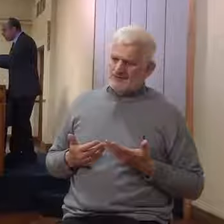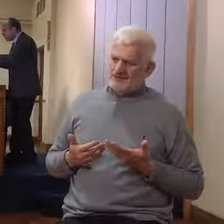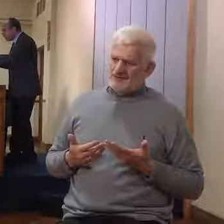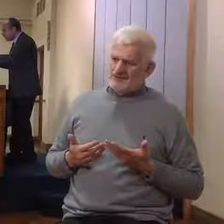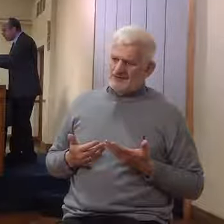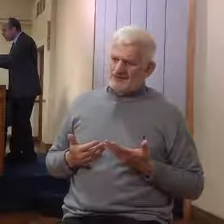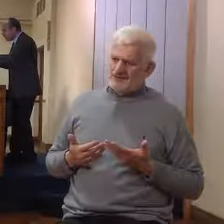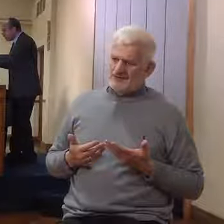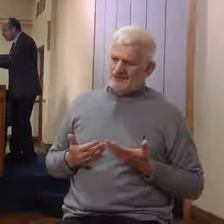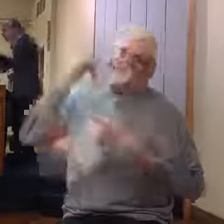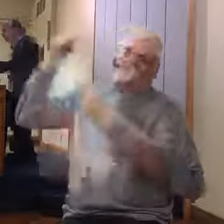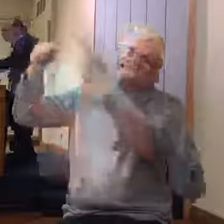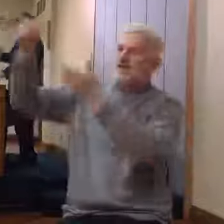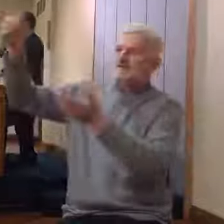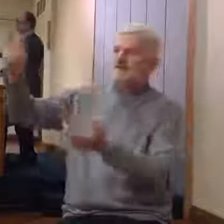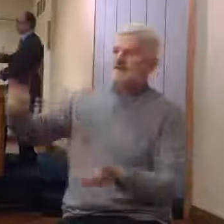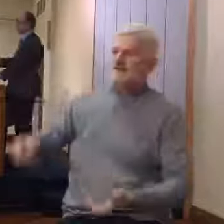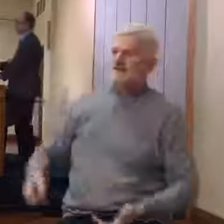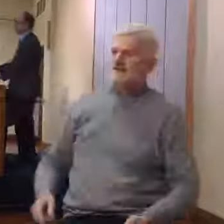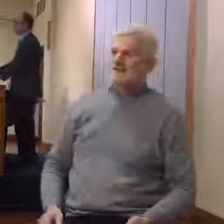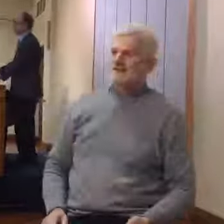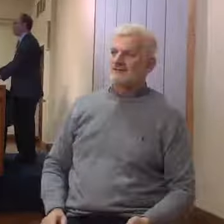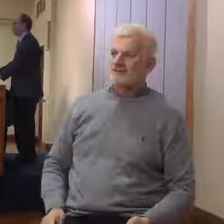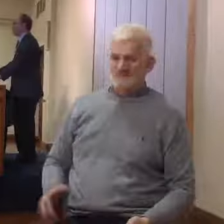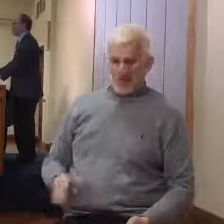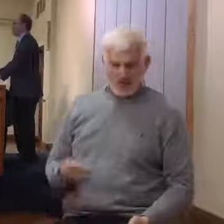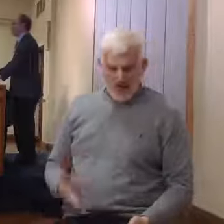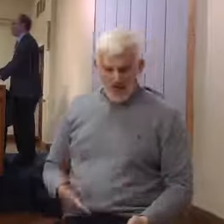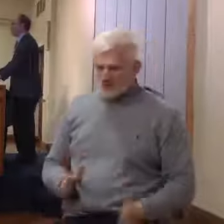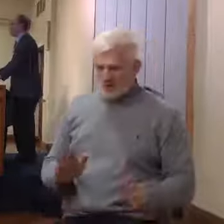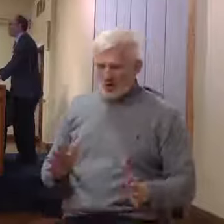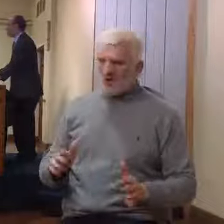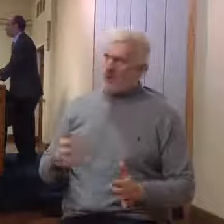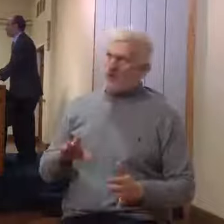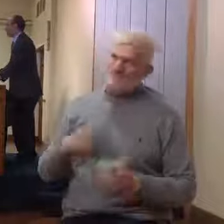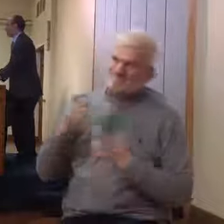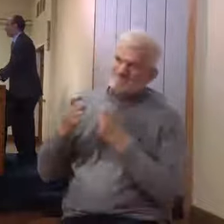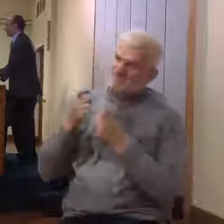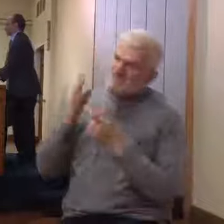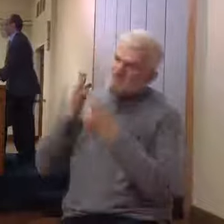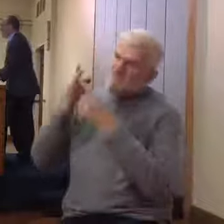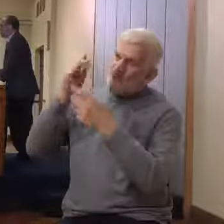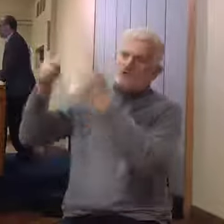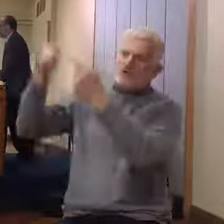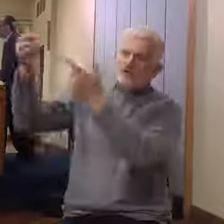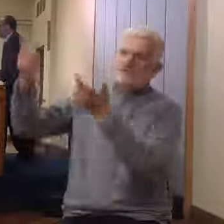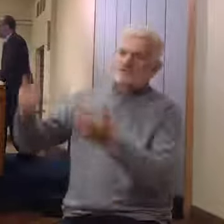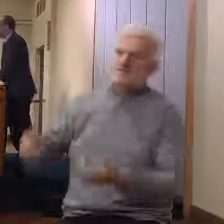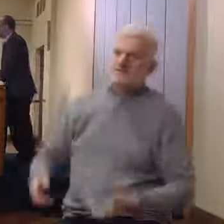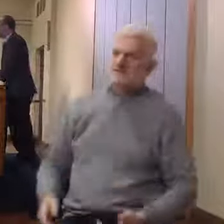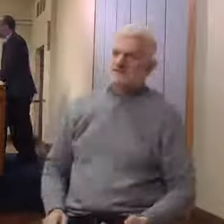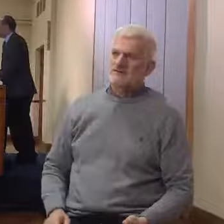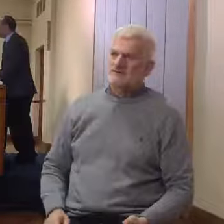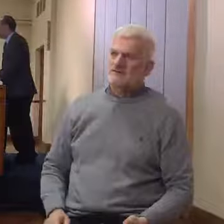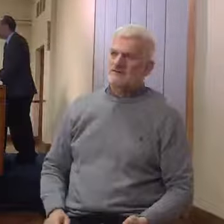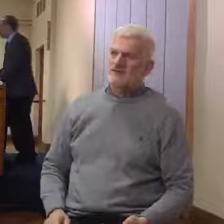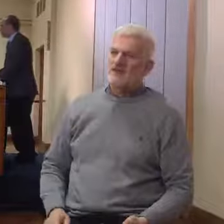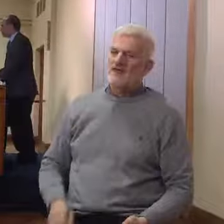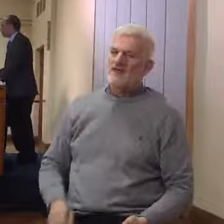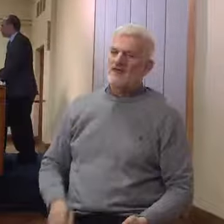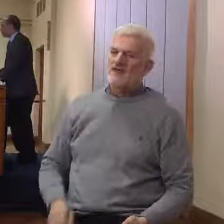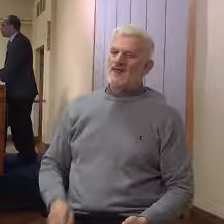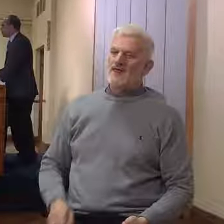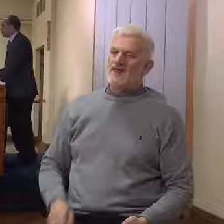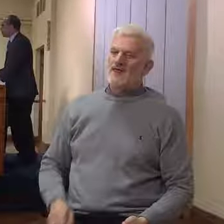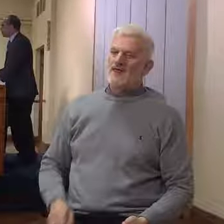In a transient and ephemeral world. Oh, my dear friends, we have a holy war to fight.